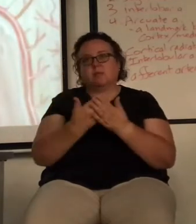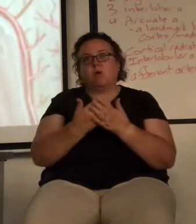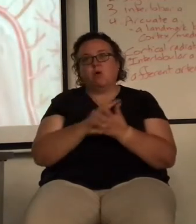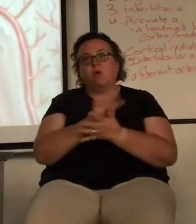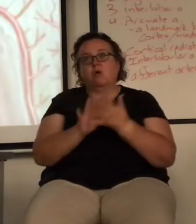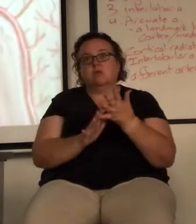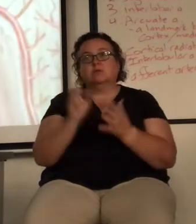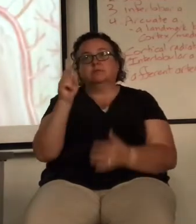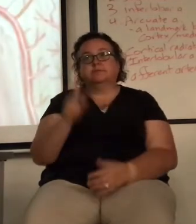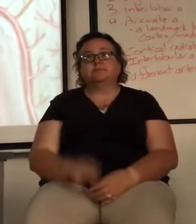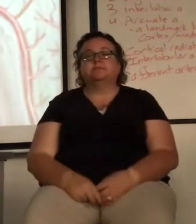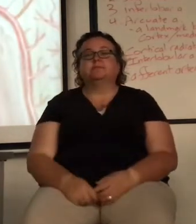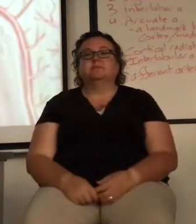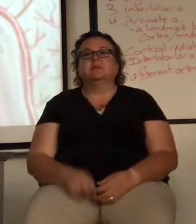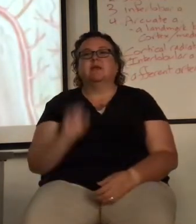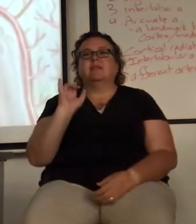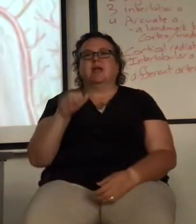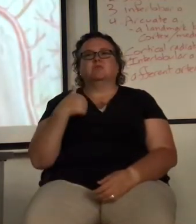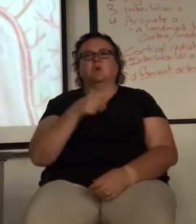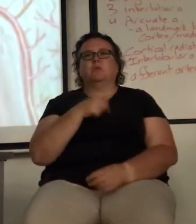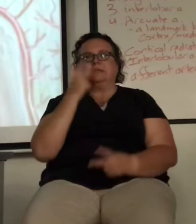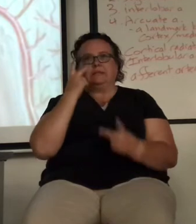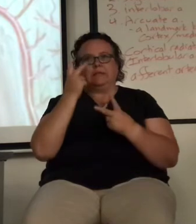that's what we're looking at there. That's the blood supply.